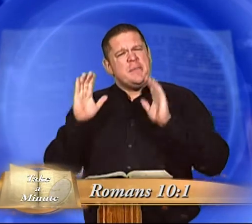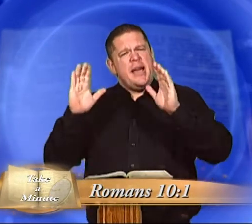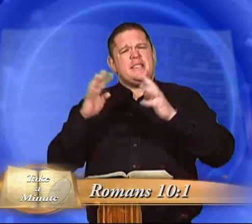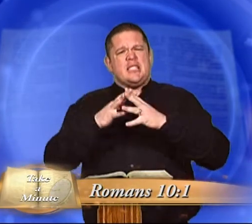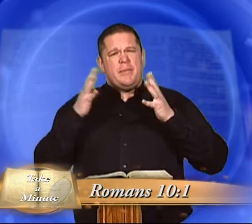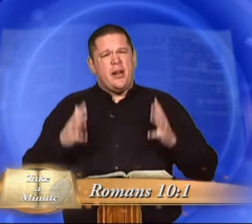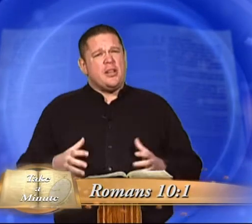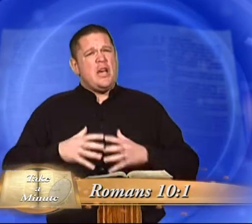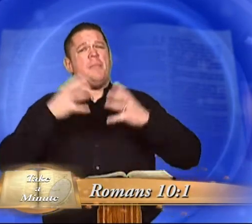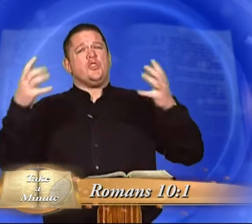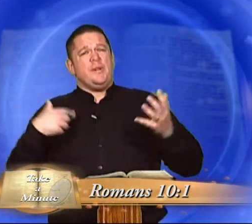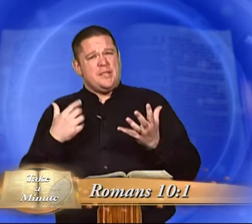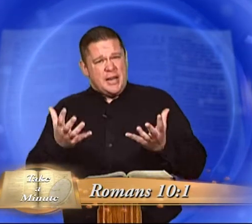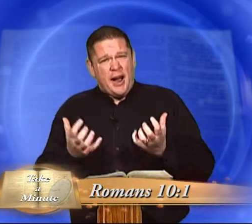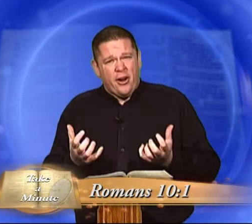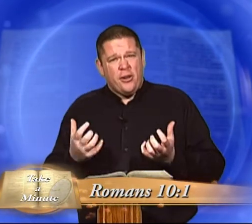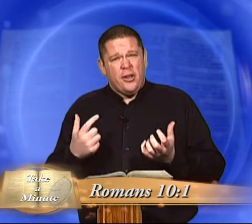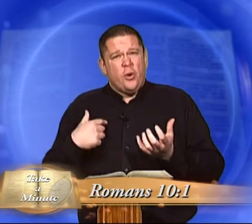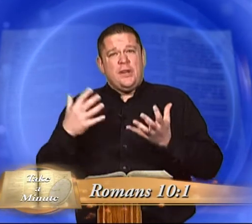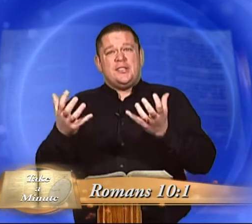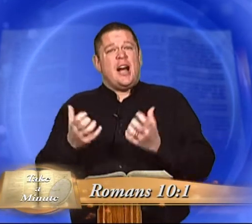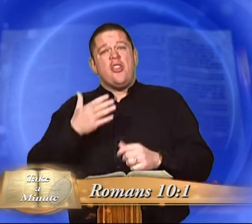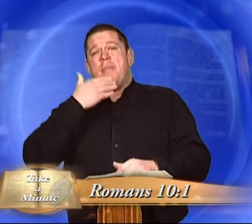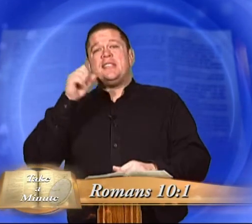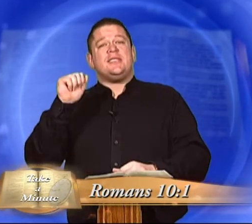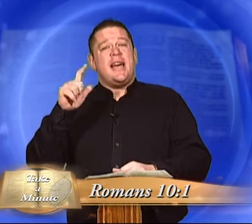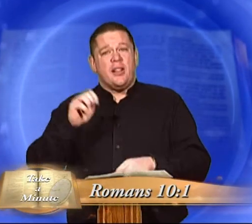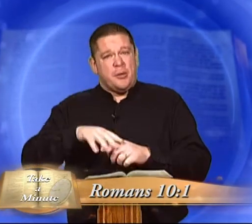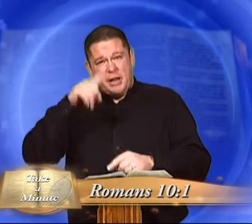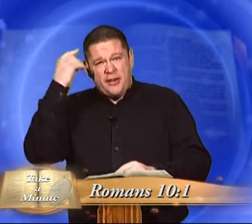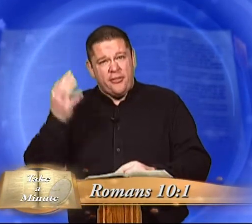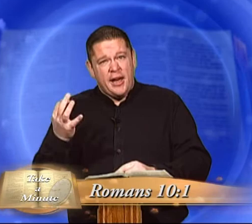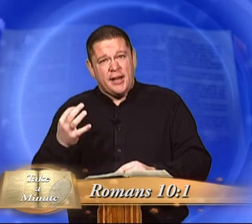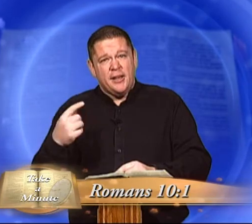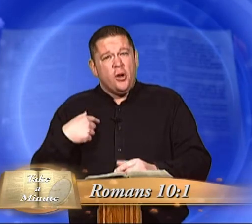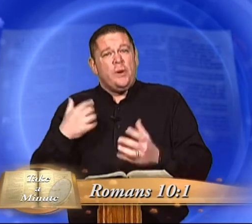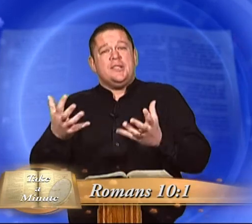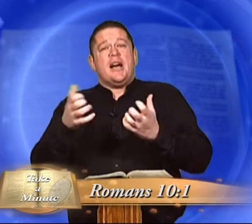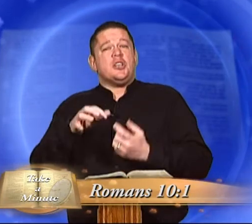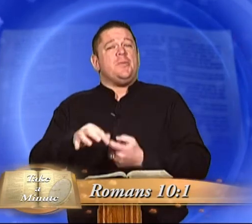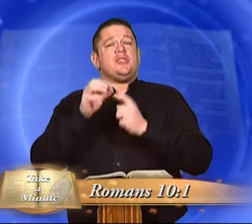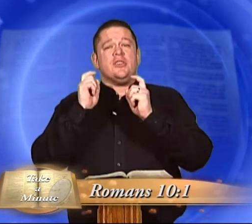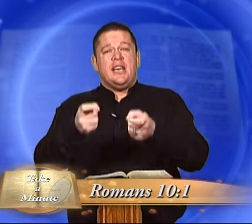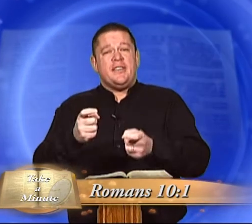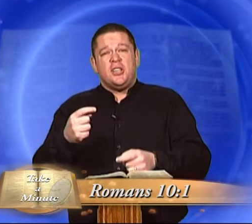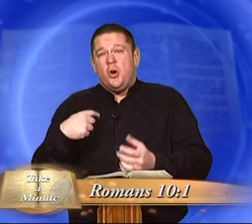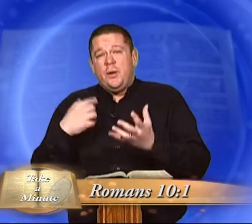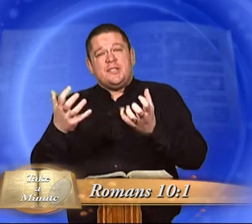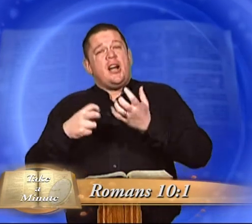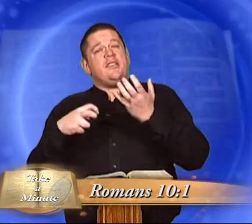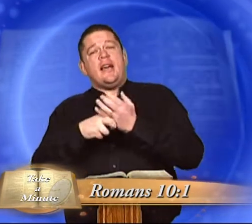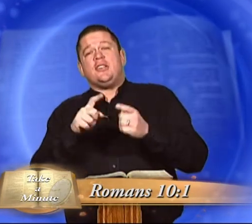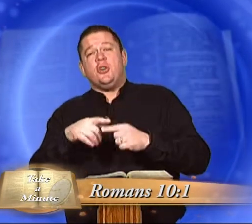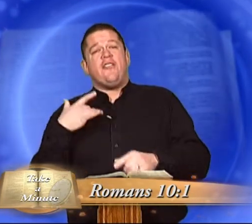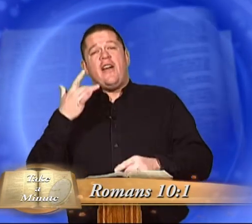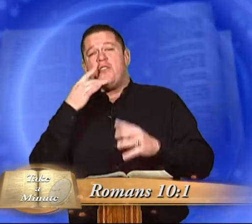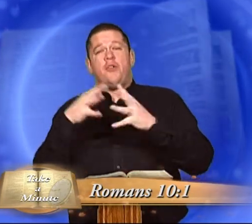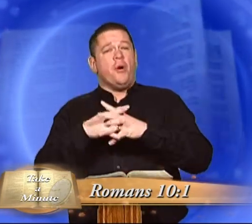amazing as Americans how much we desire. We desire the best sale on a Black Friday. We desire special gifts. We desire tickets to our favorite football